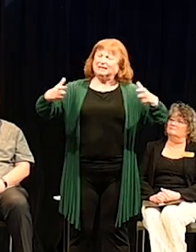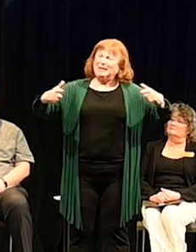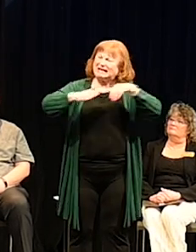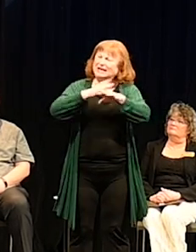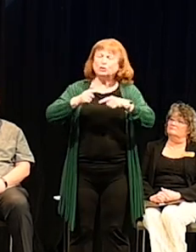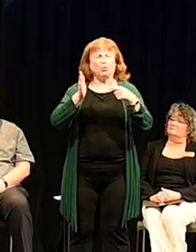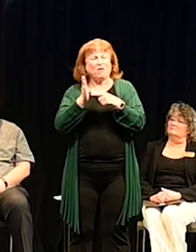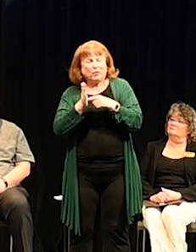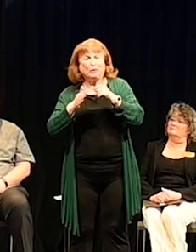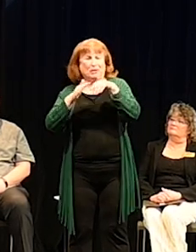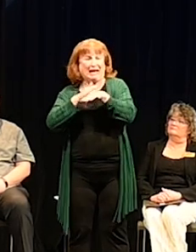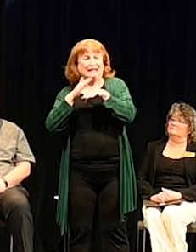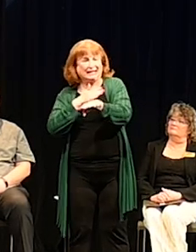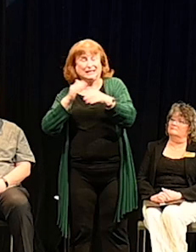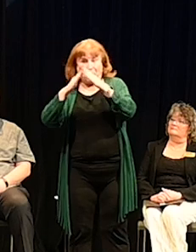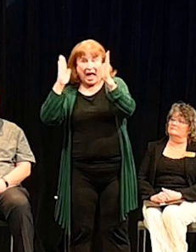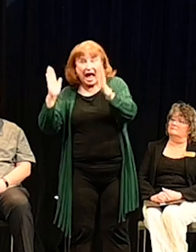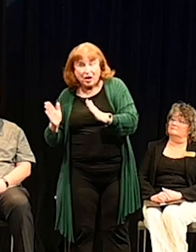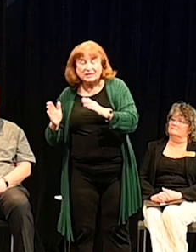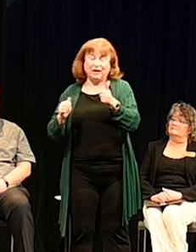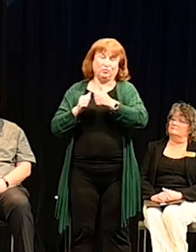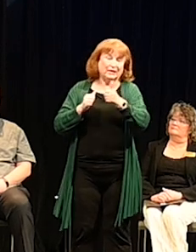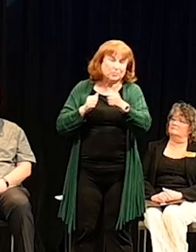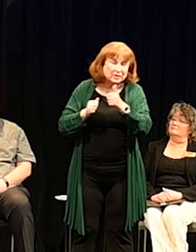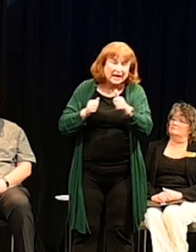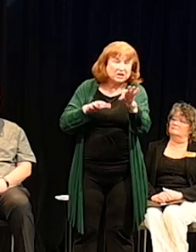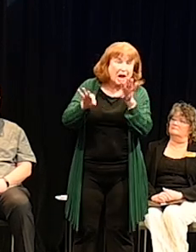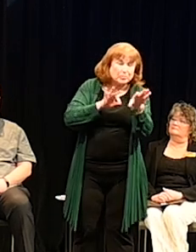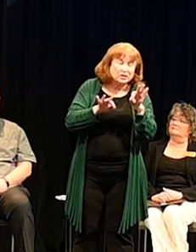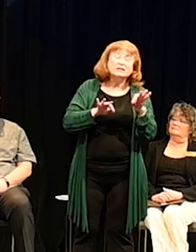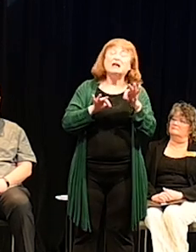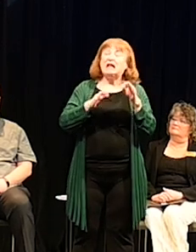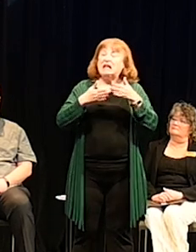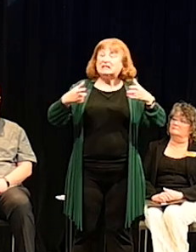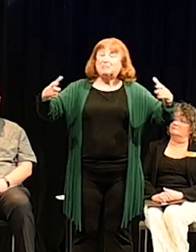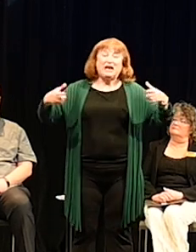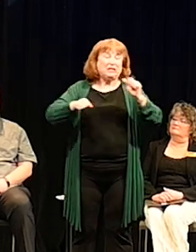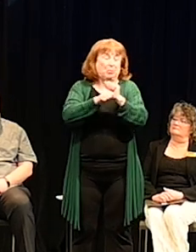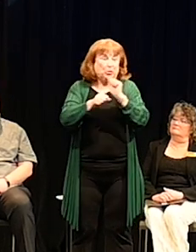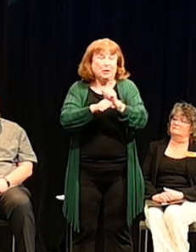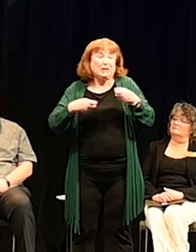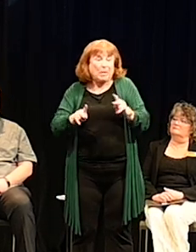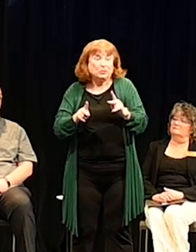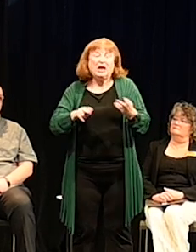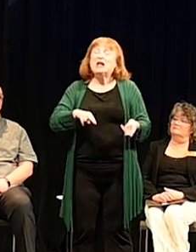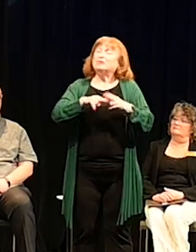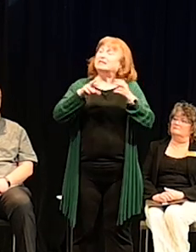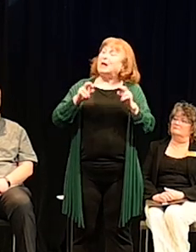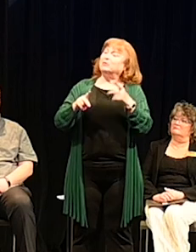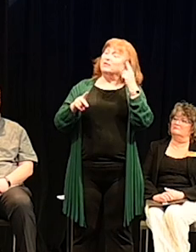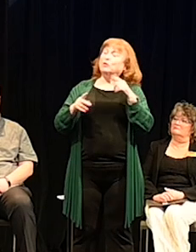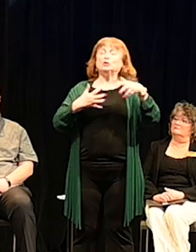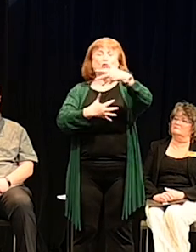to affordable and accessible housing, transportation options, expand employment opportunities, increase opportunities